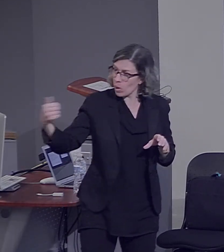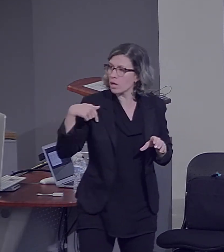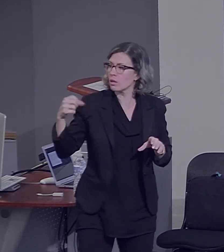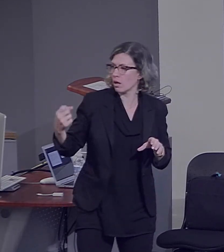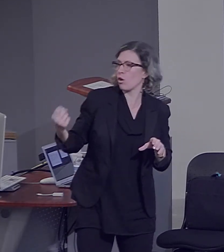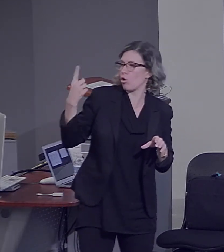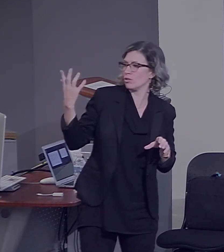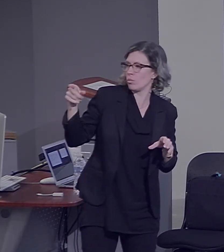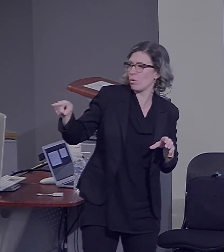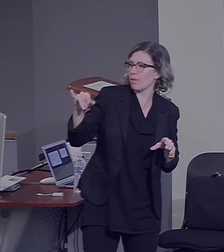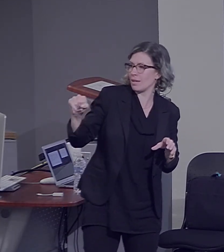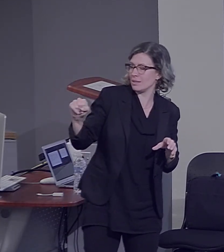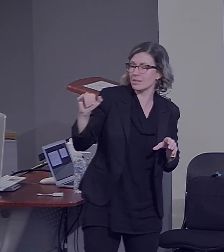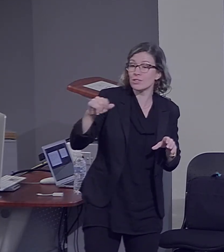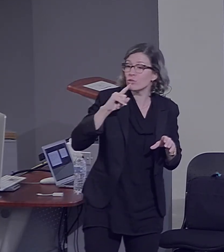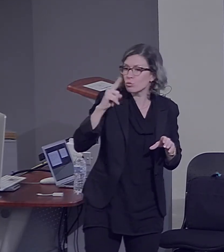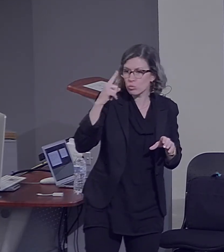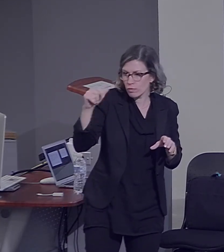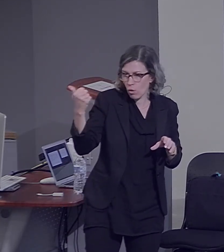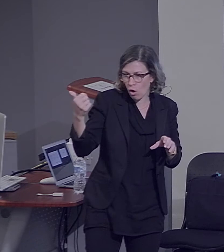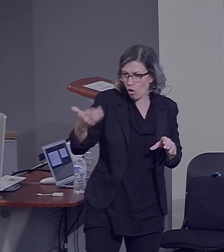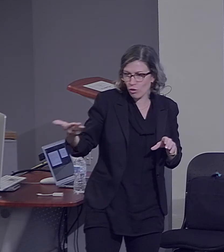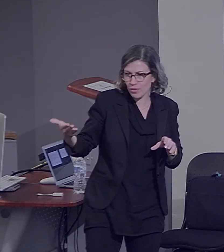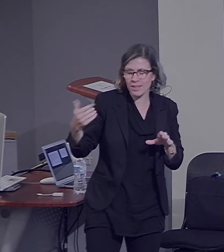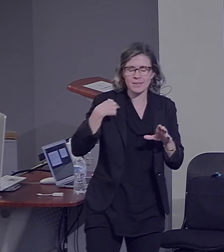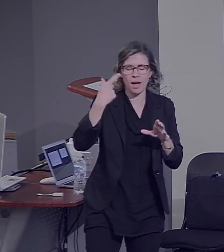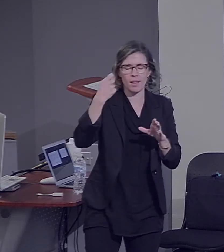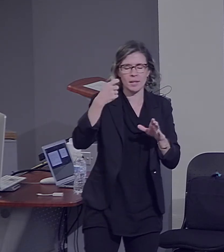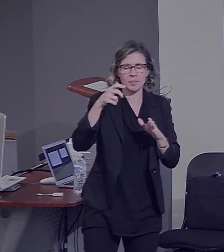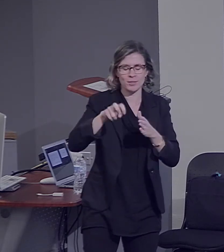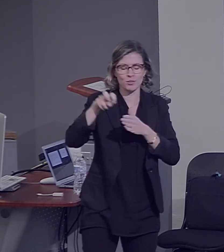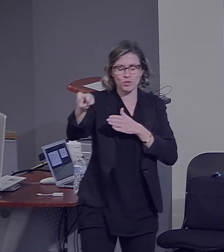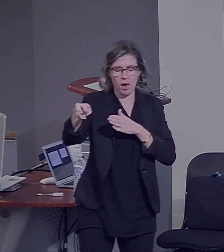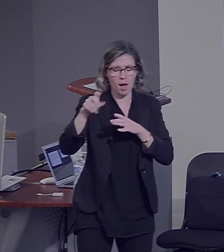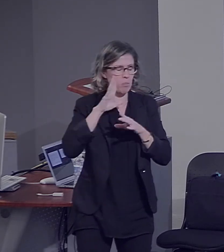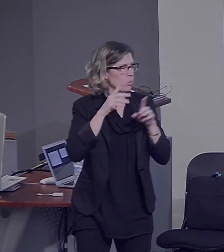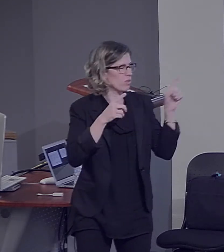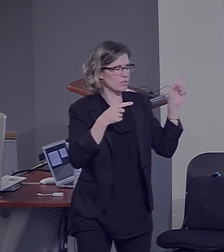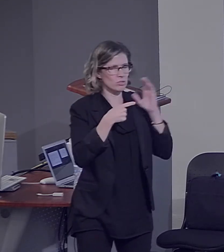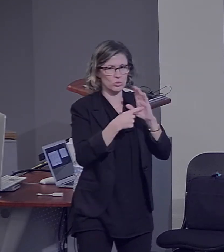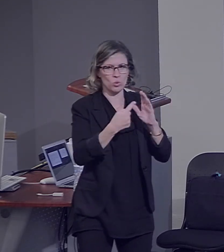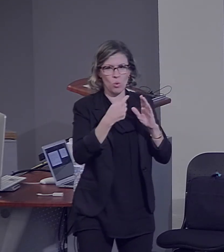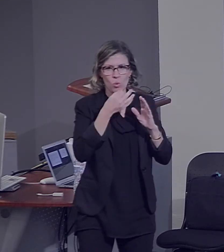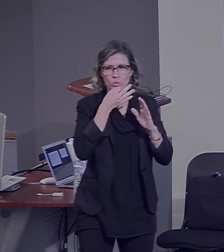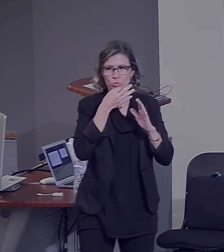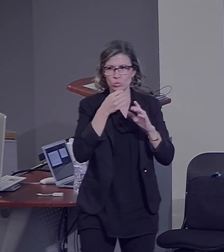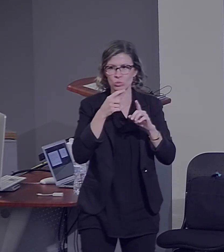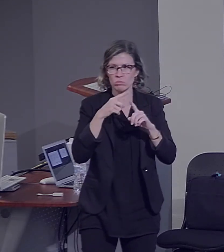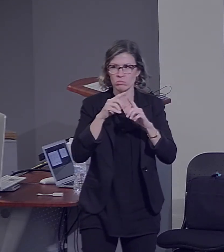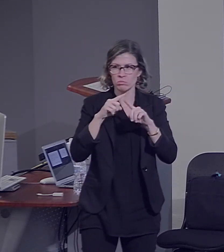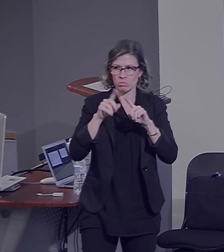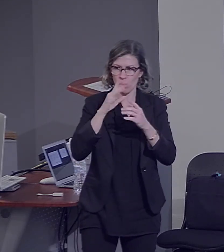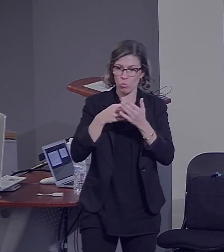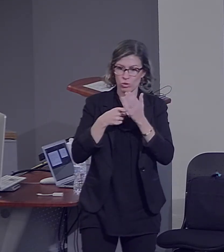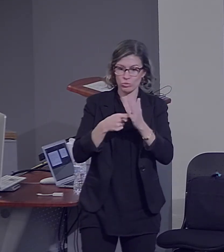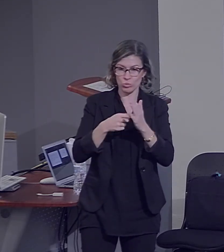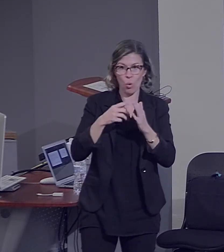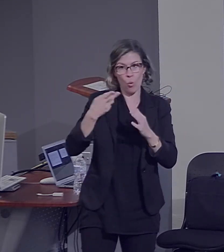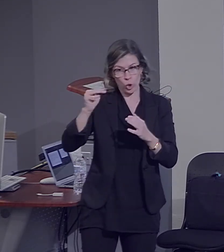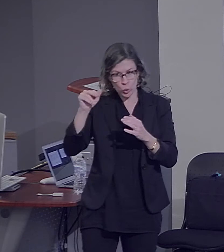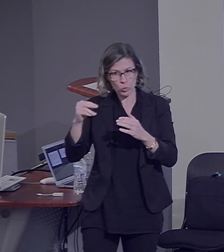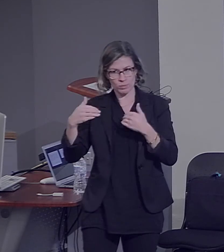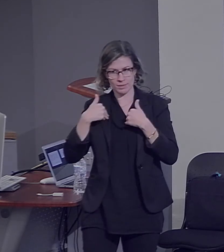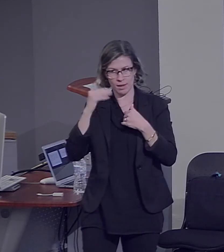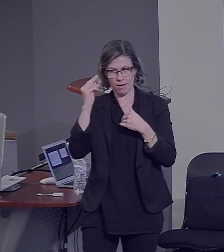also for adults. Just to quote, I am jumping ahead, I will show you in a moment the evidence that mirror neurons exist also in humans.